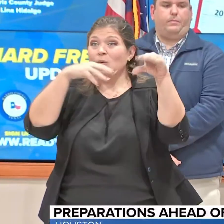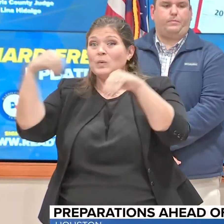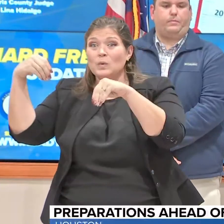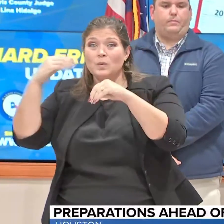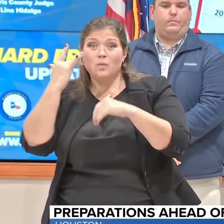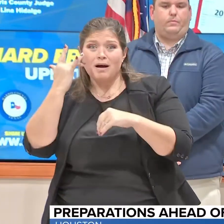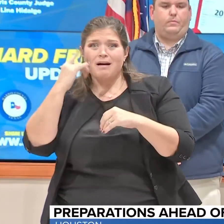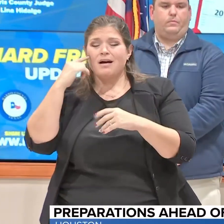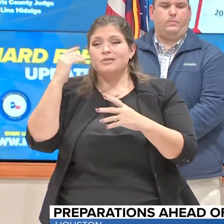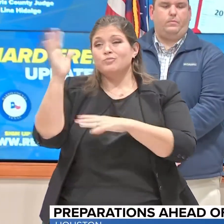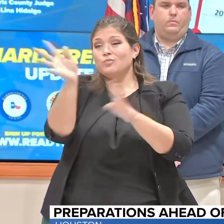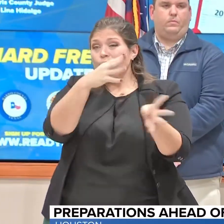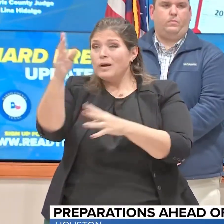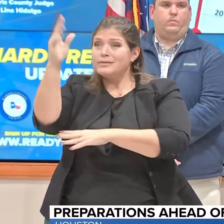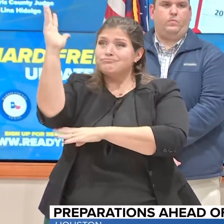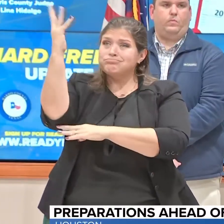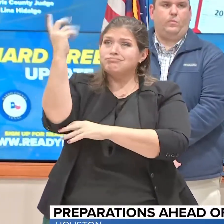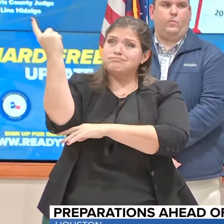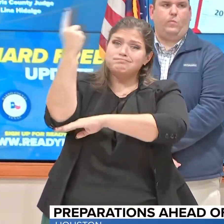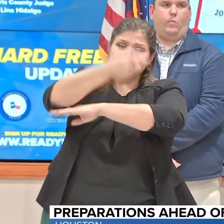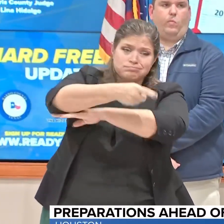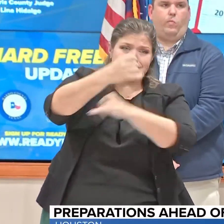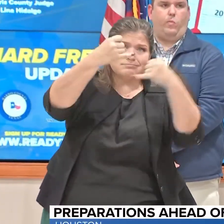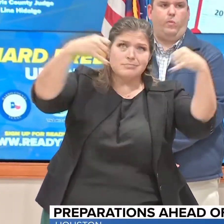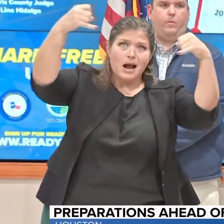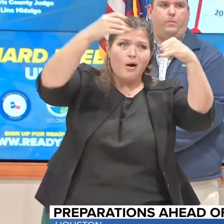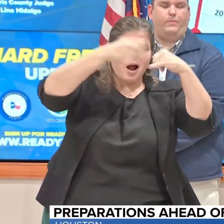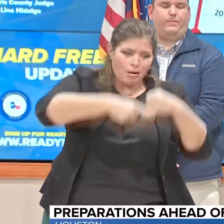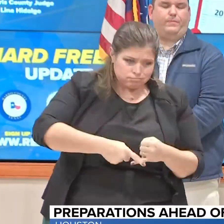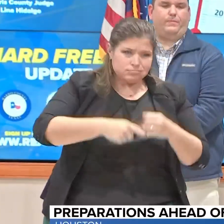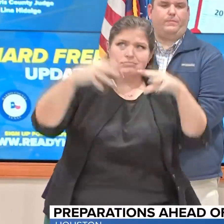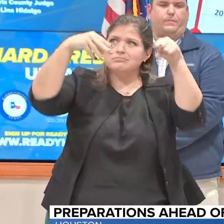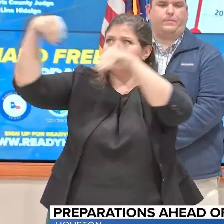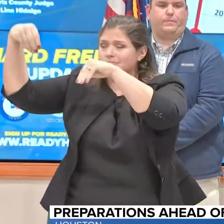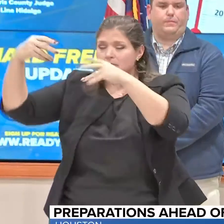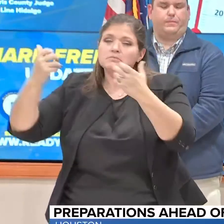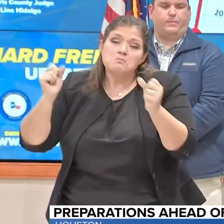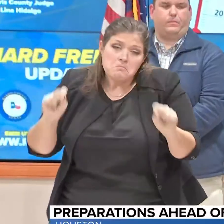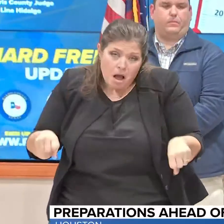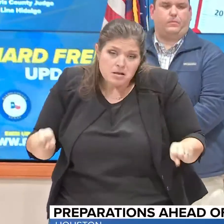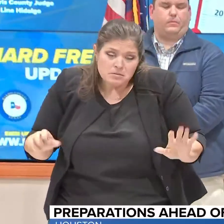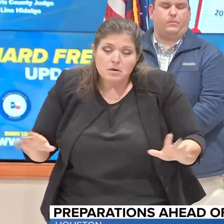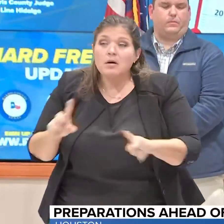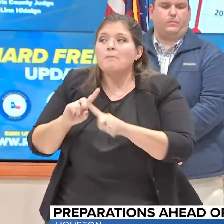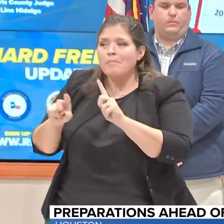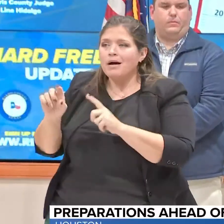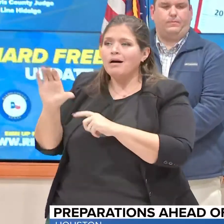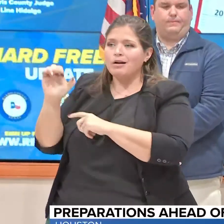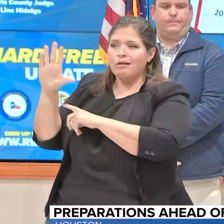what I've seen, the questions we've asked, I'm not in a position to say, you know, I don't believe what they're telling me.